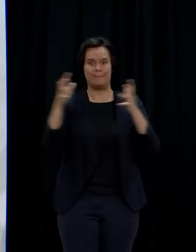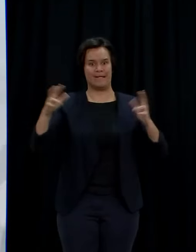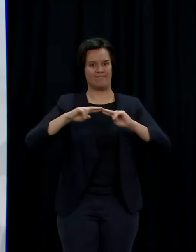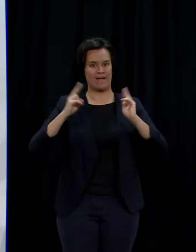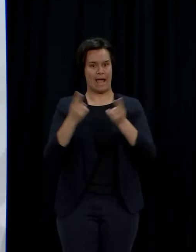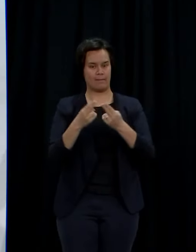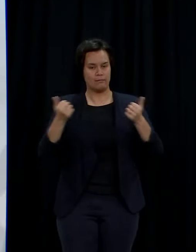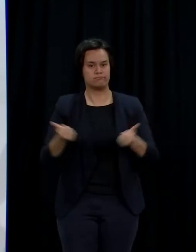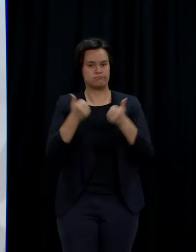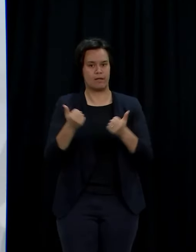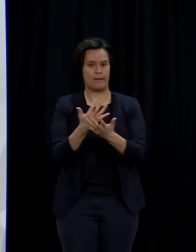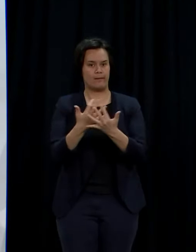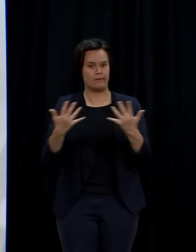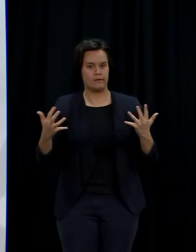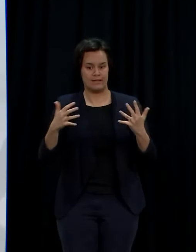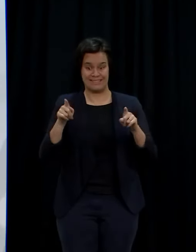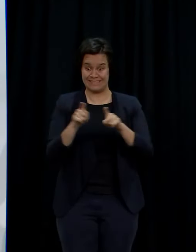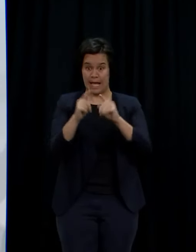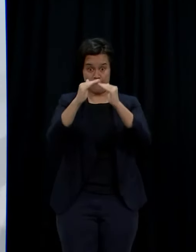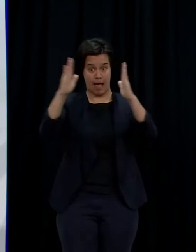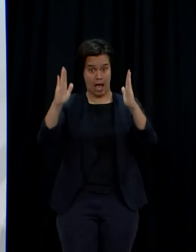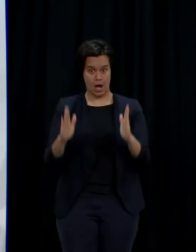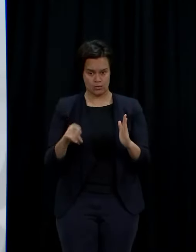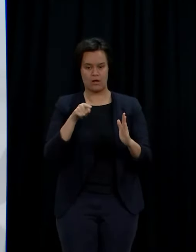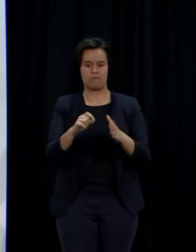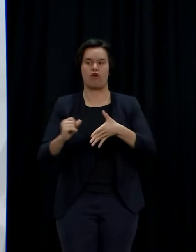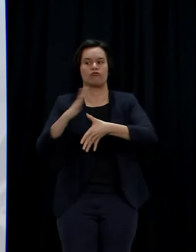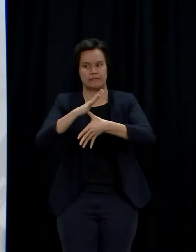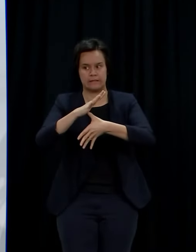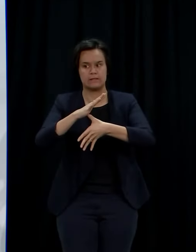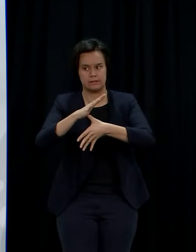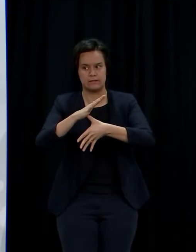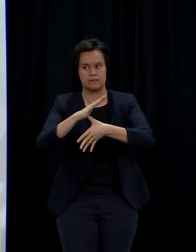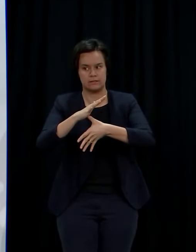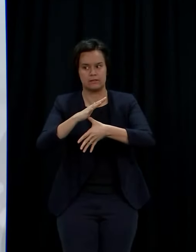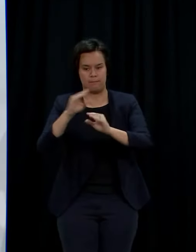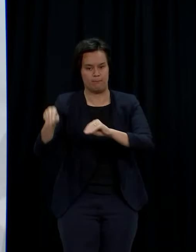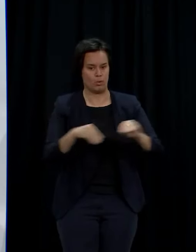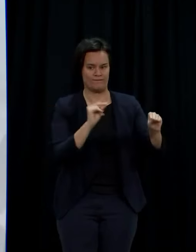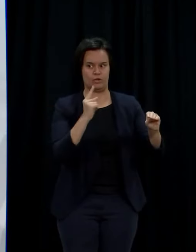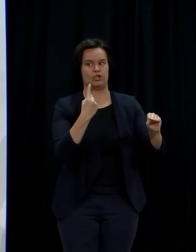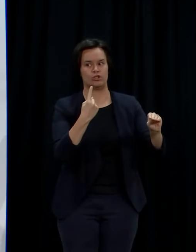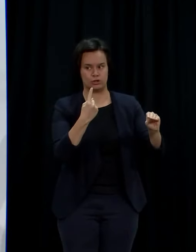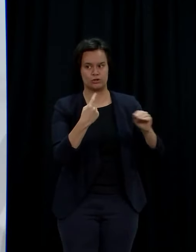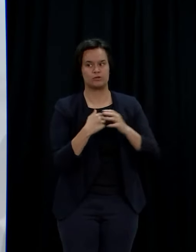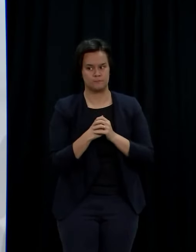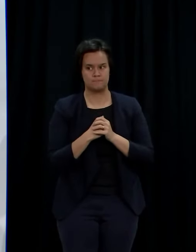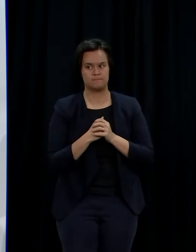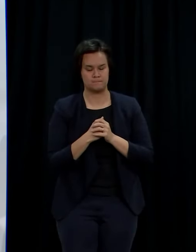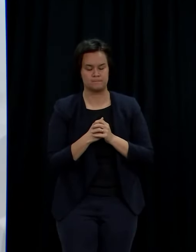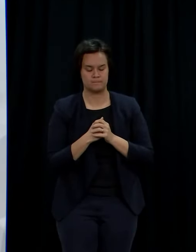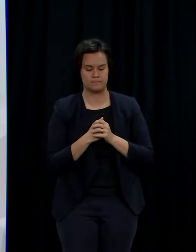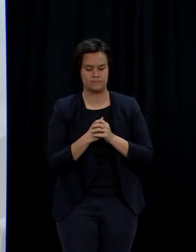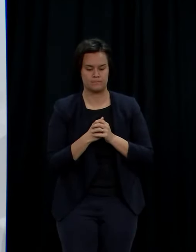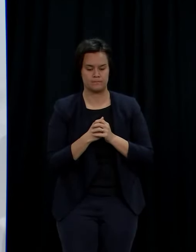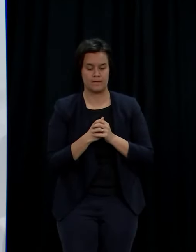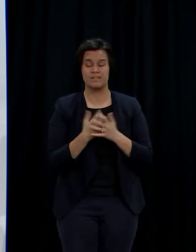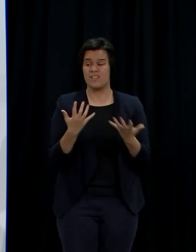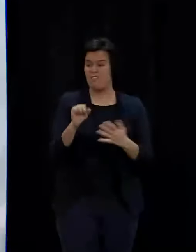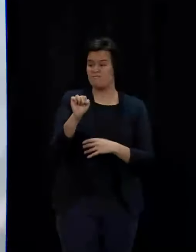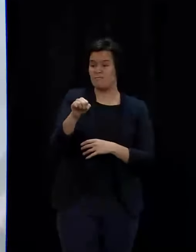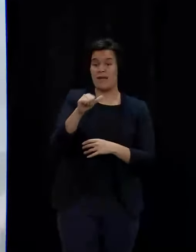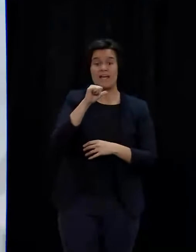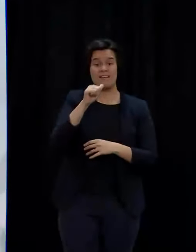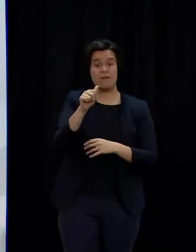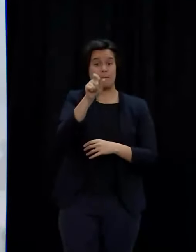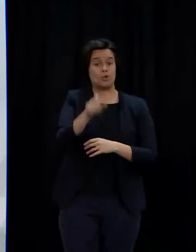And the only other point I would make is that some of the people being shifted to our facilities for contacts who can't safely isolate